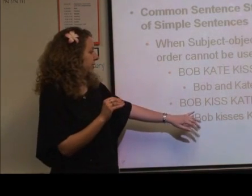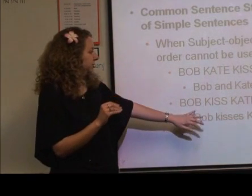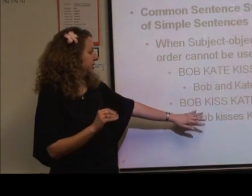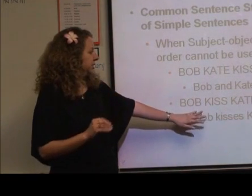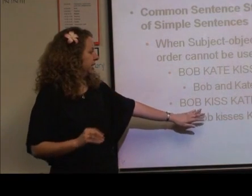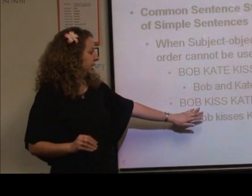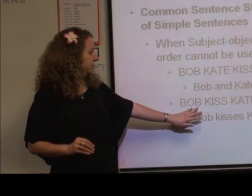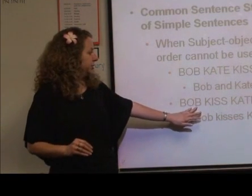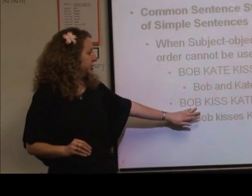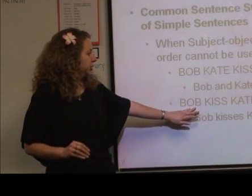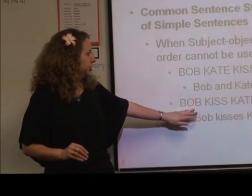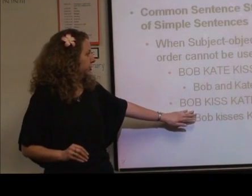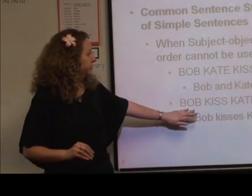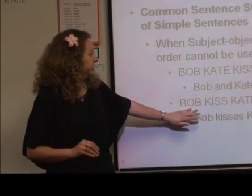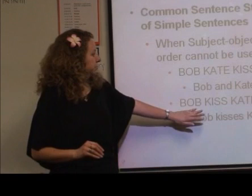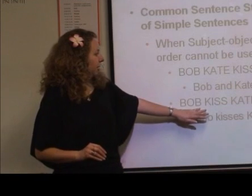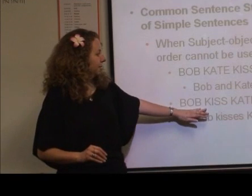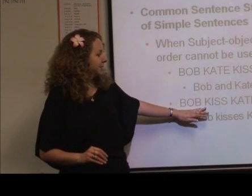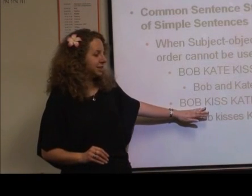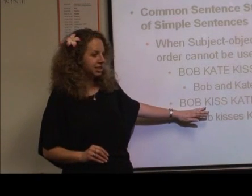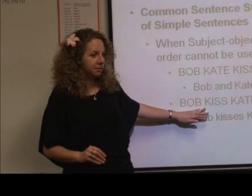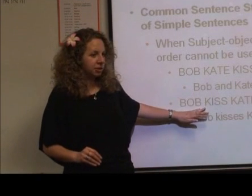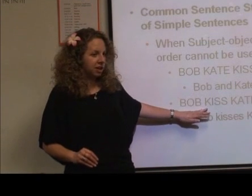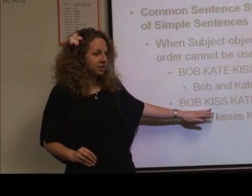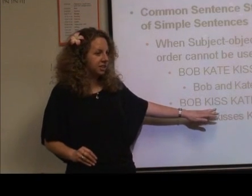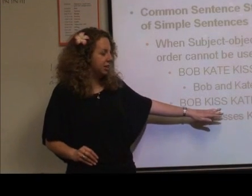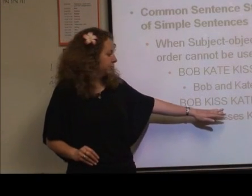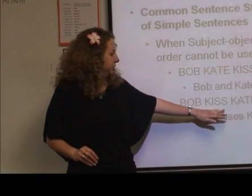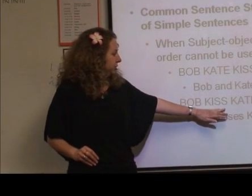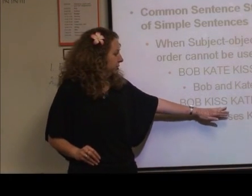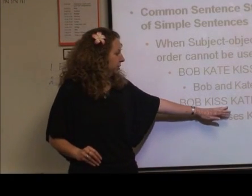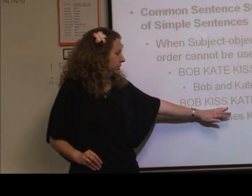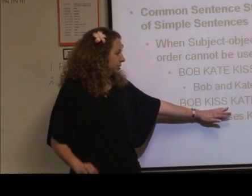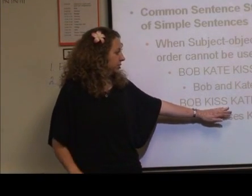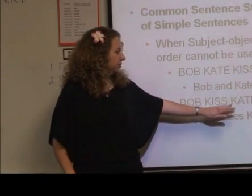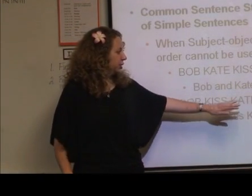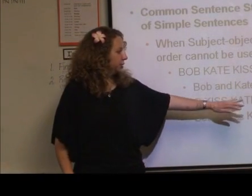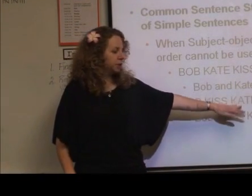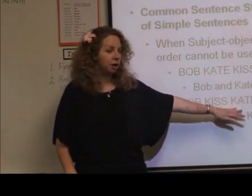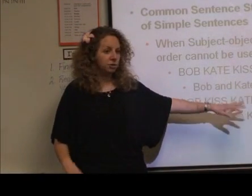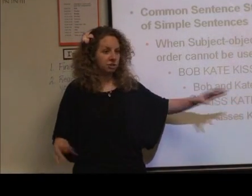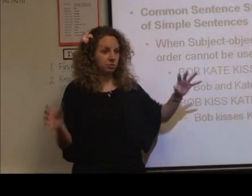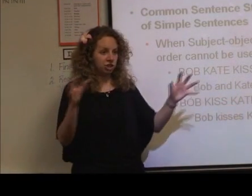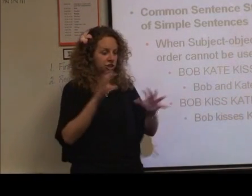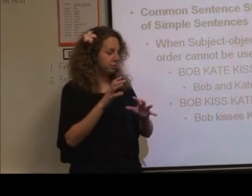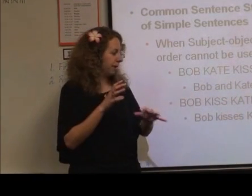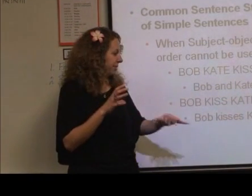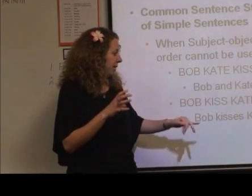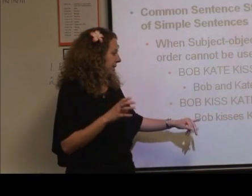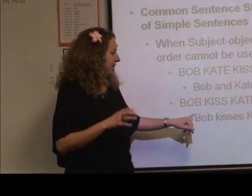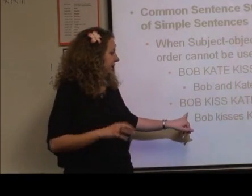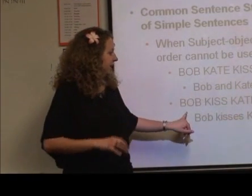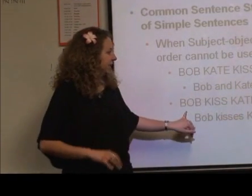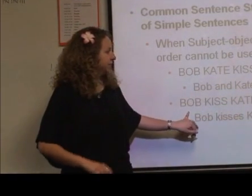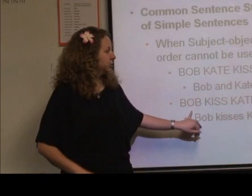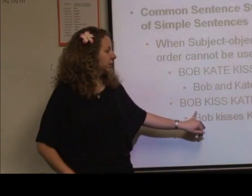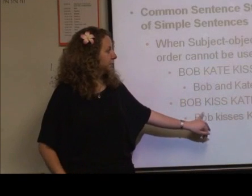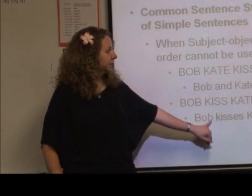around, and we do Bob is the subject, and we do the verb and the object, and we change it around that way, it gives you a